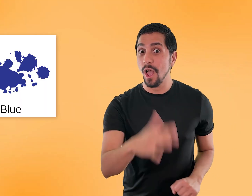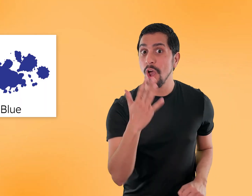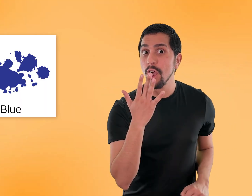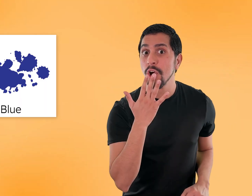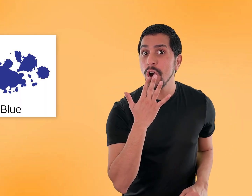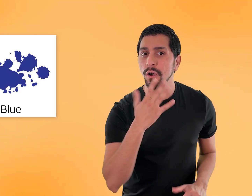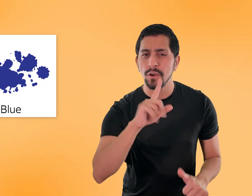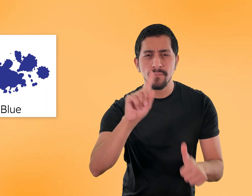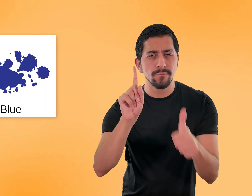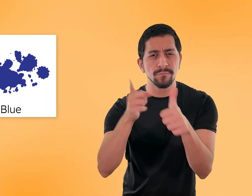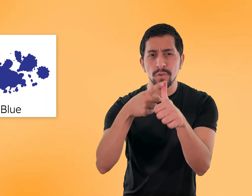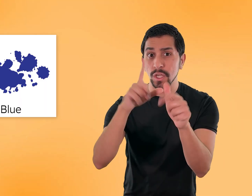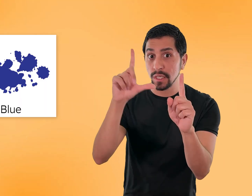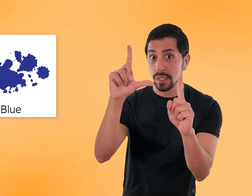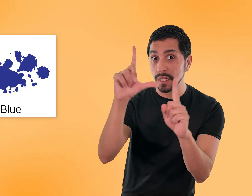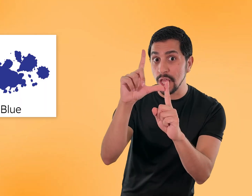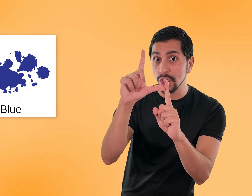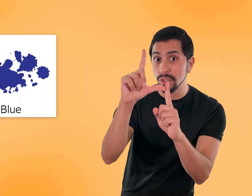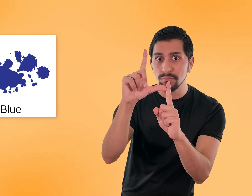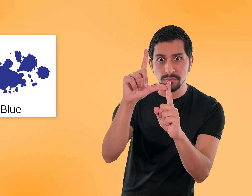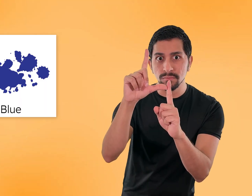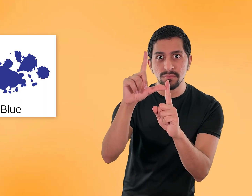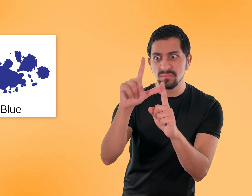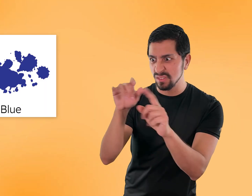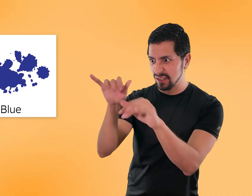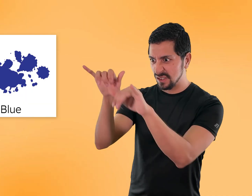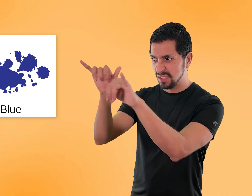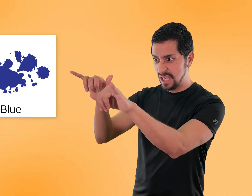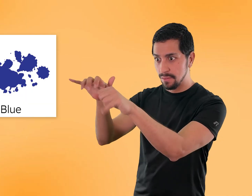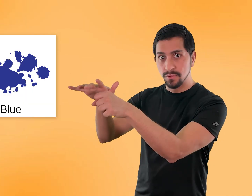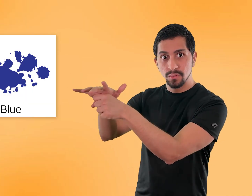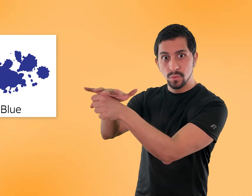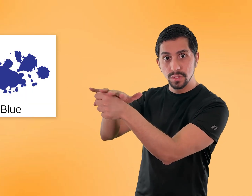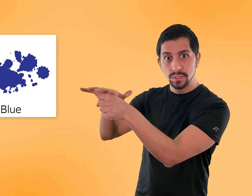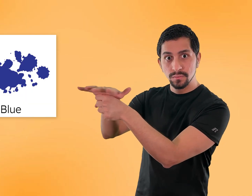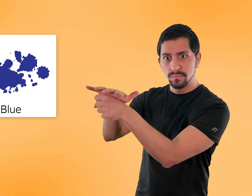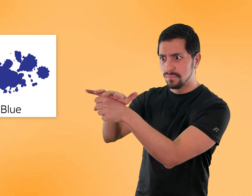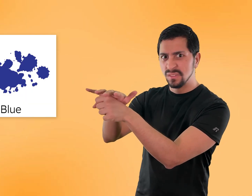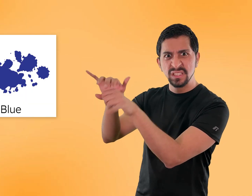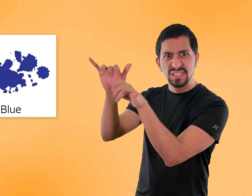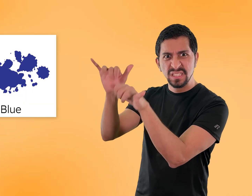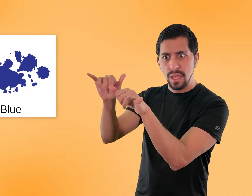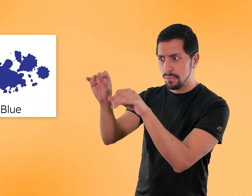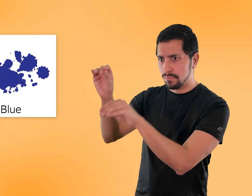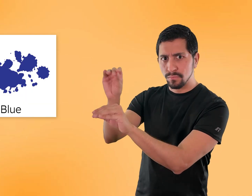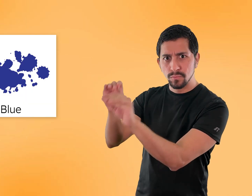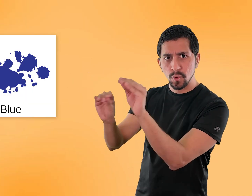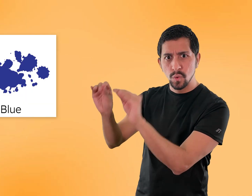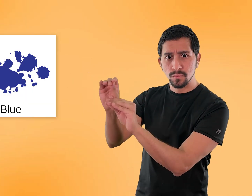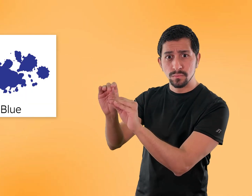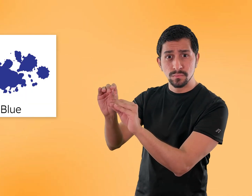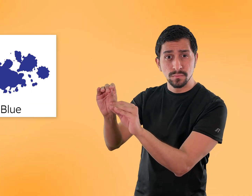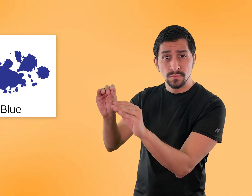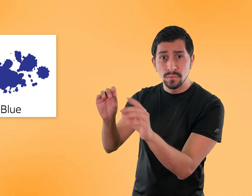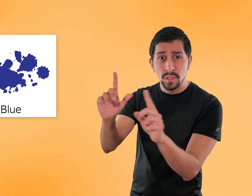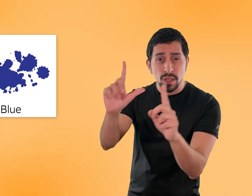These colors are initialized, so they follow the same location and movement, but